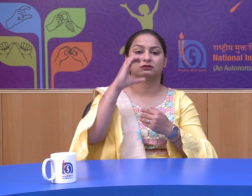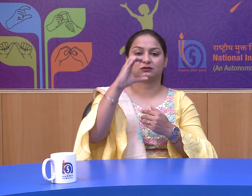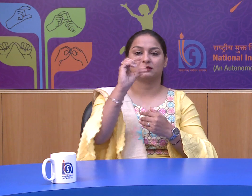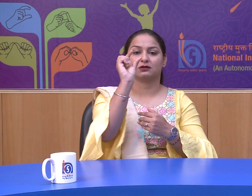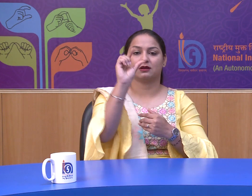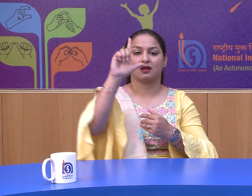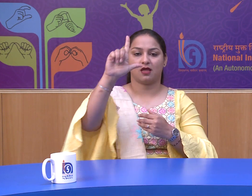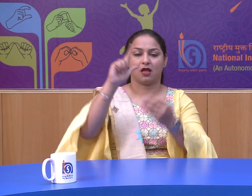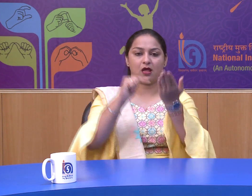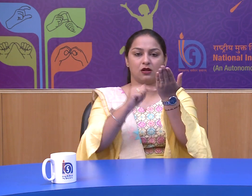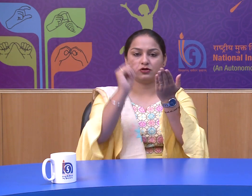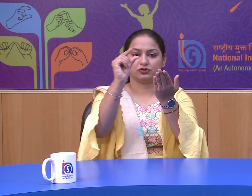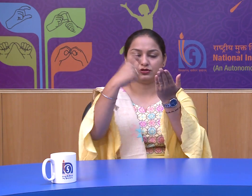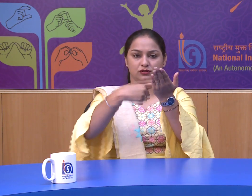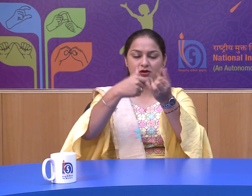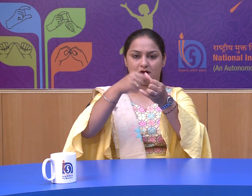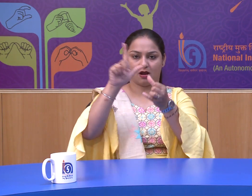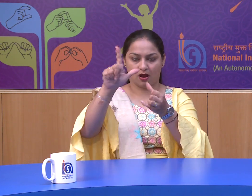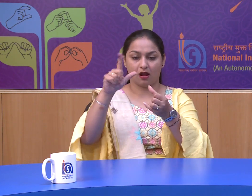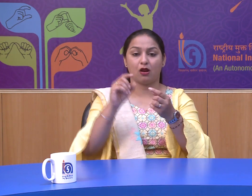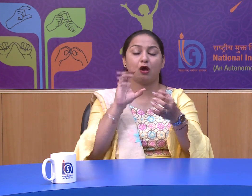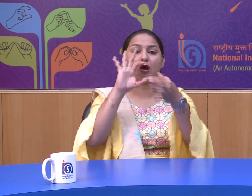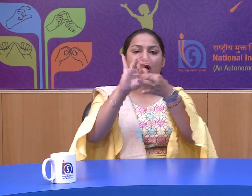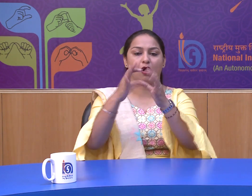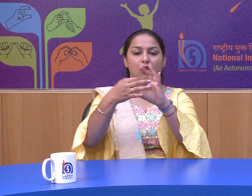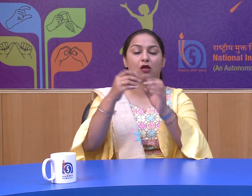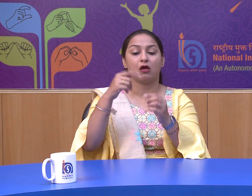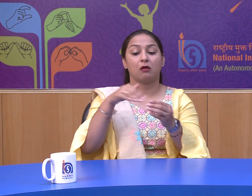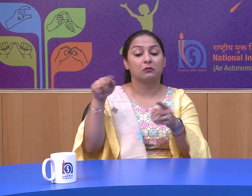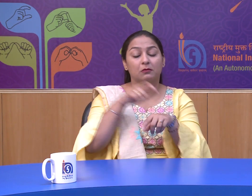contact between India and Persia.